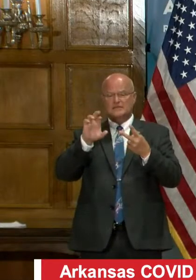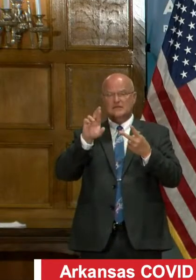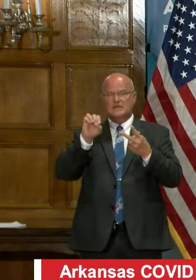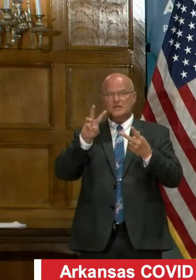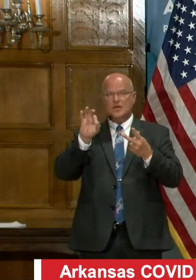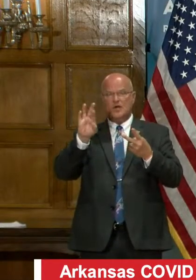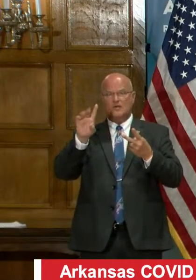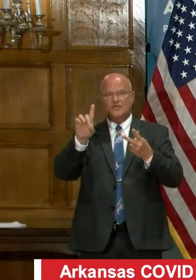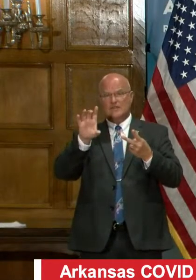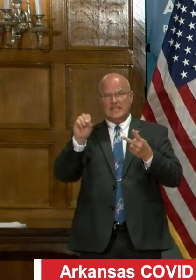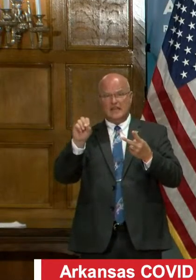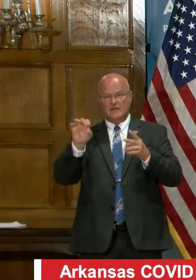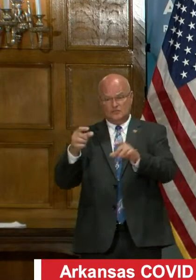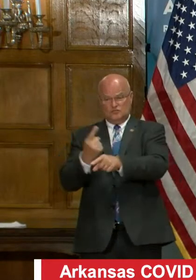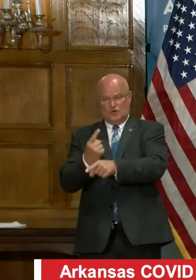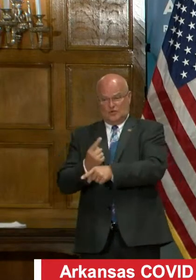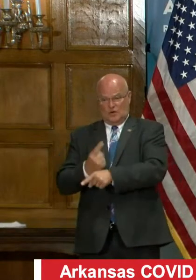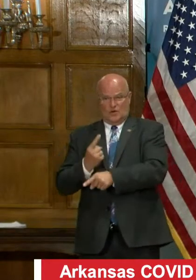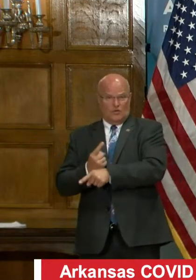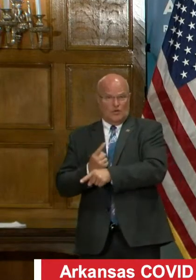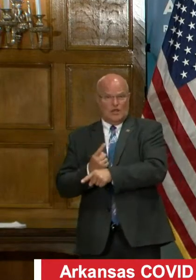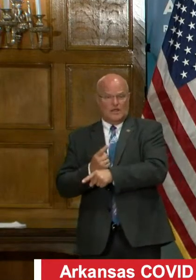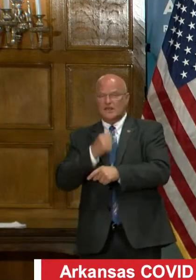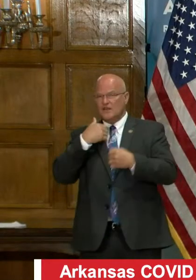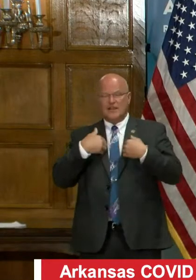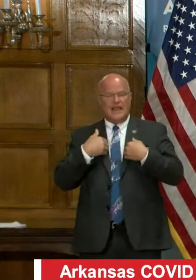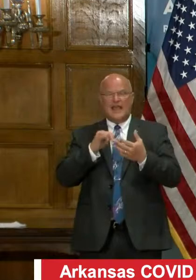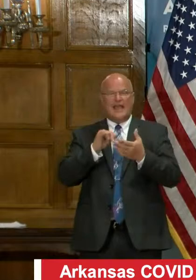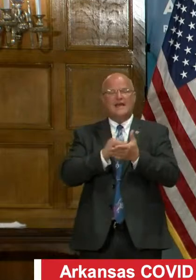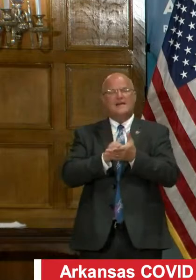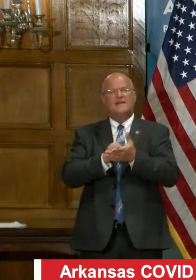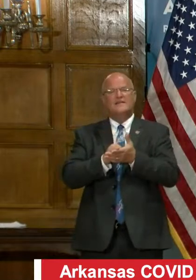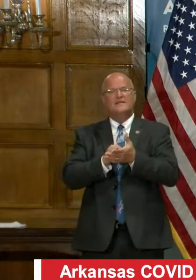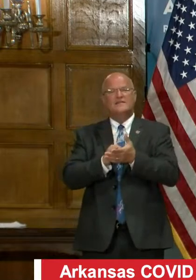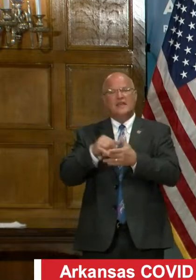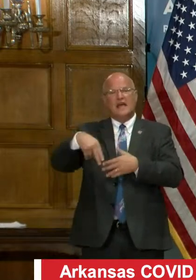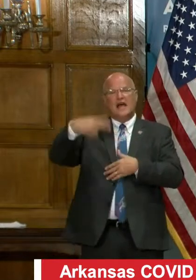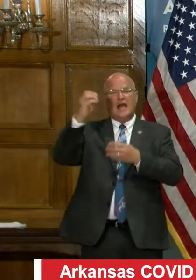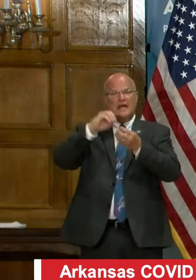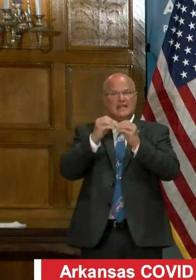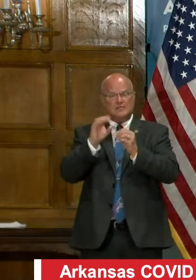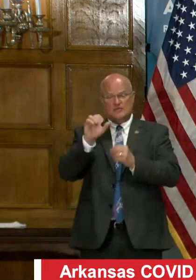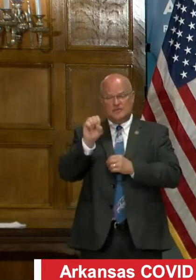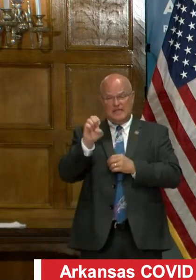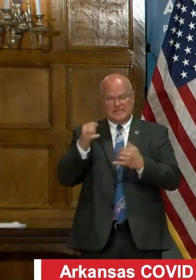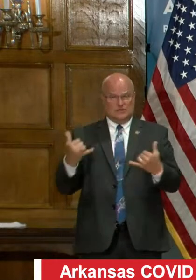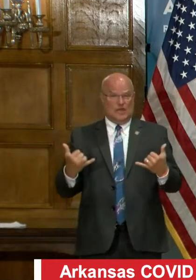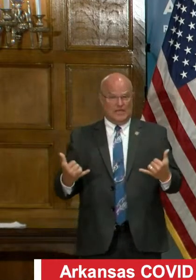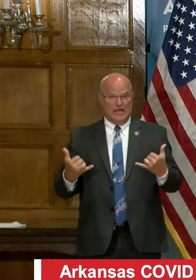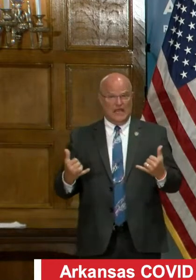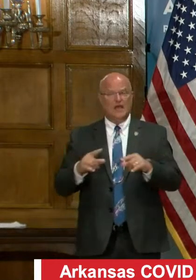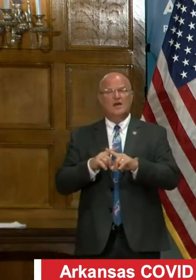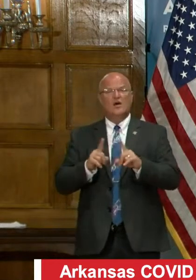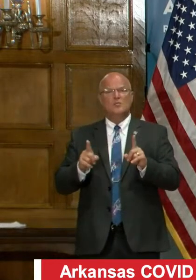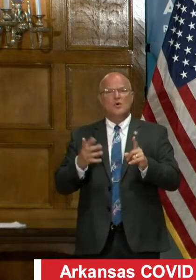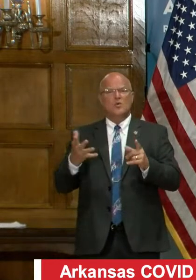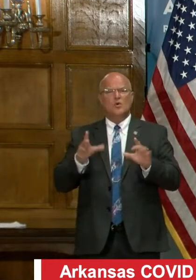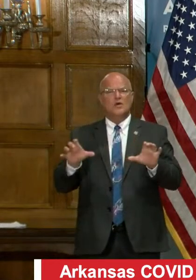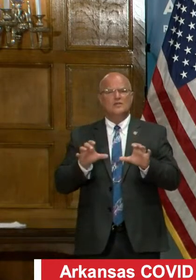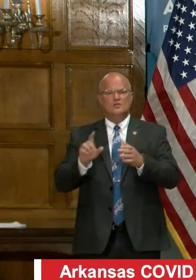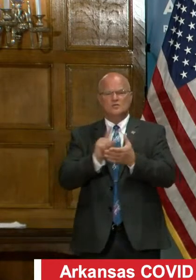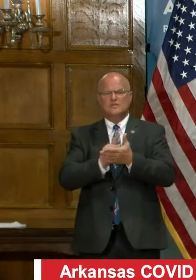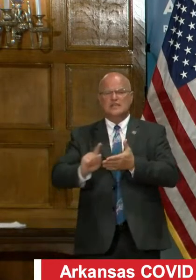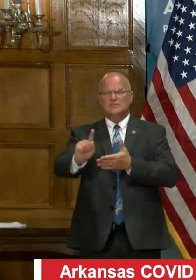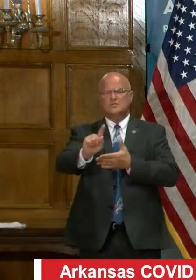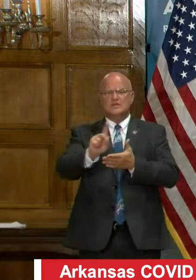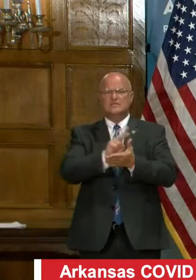things right. They don't have that high number of cases right now, but what are they going to be a week